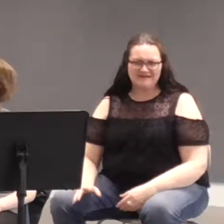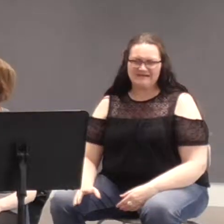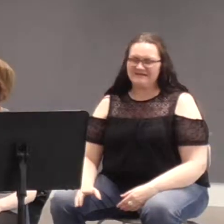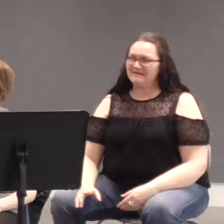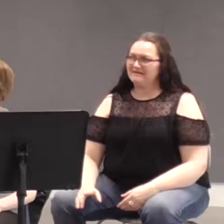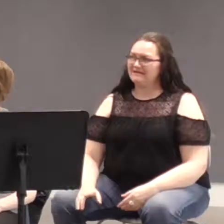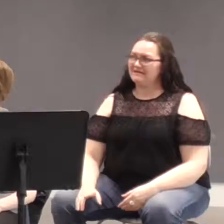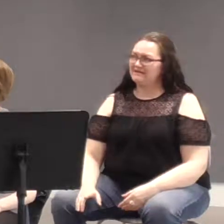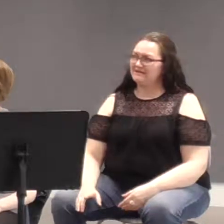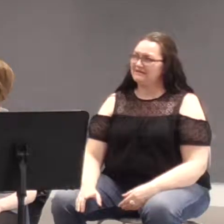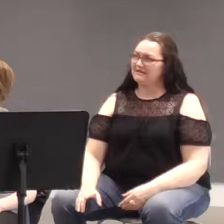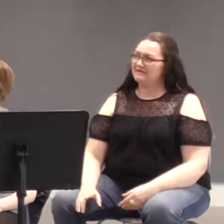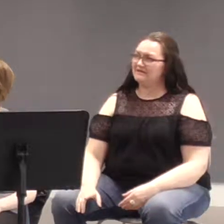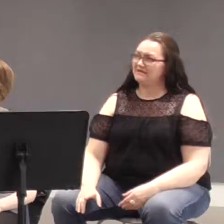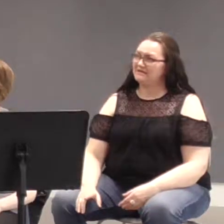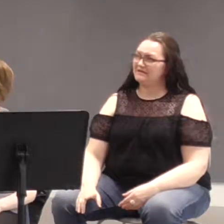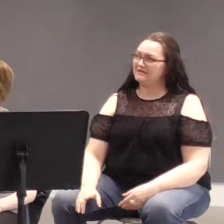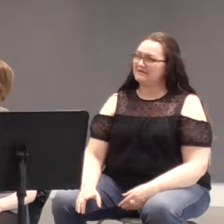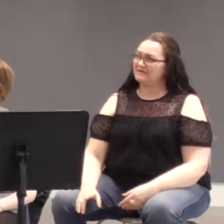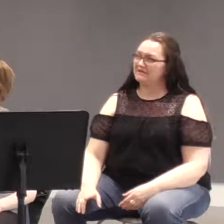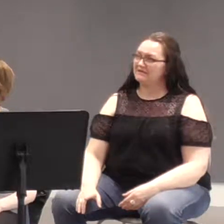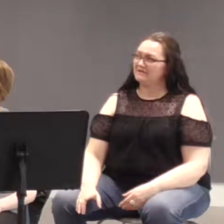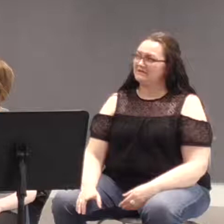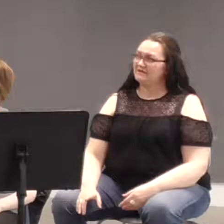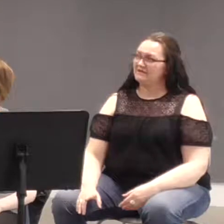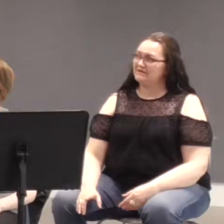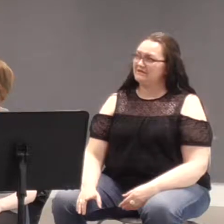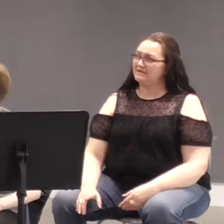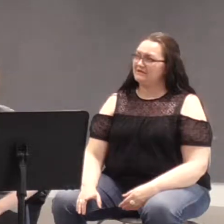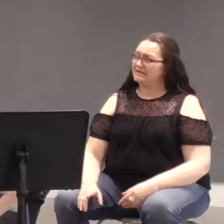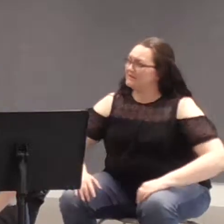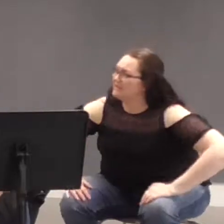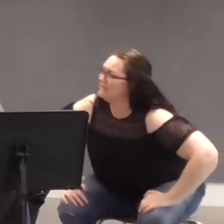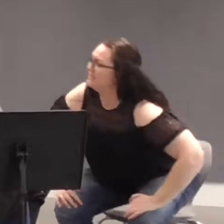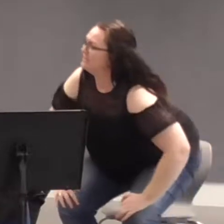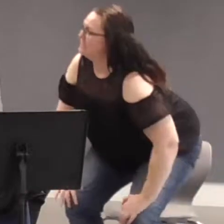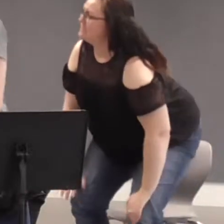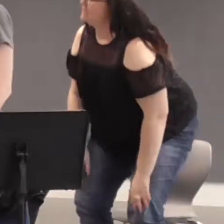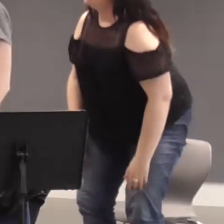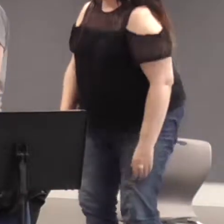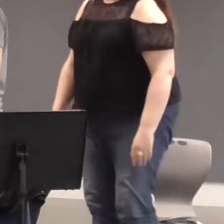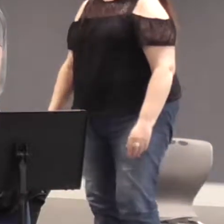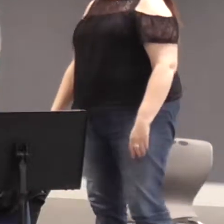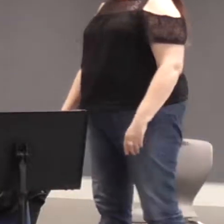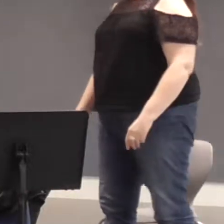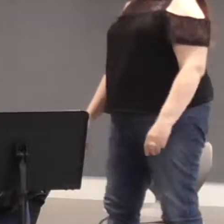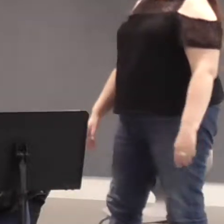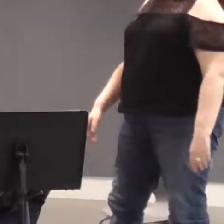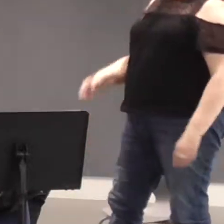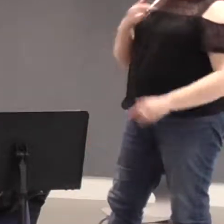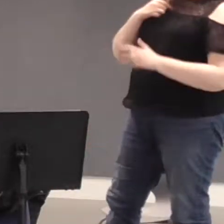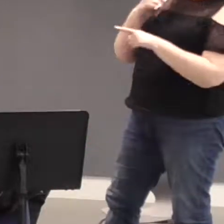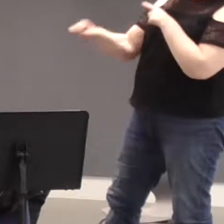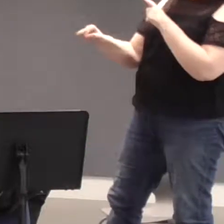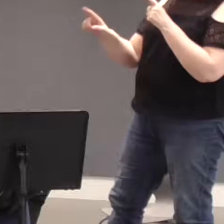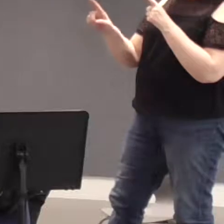Well, I'm not denying it. You're just sitting there smoking and looking angry. Just tell me, yes or no? I can't deny it.